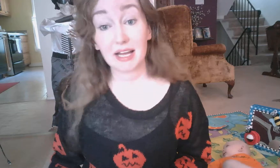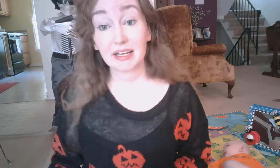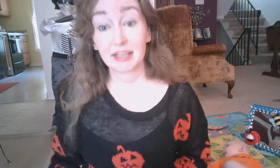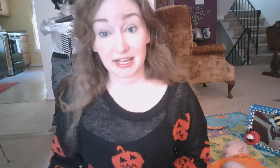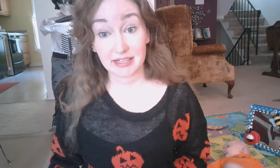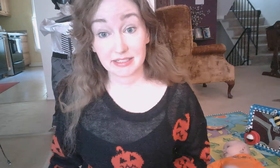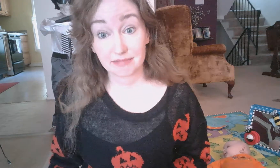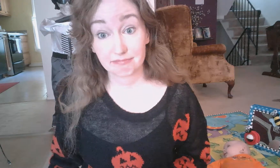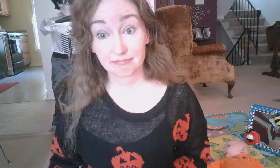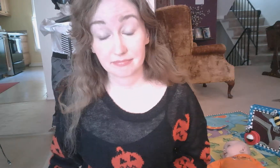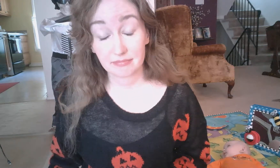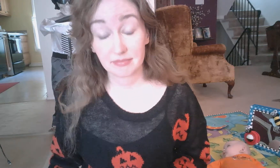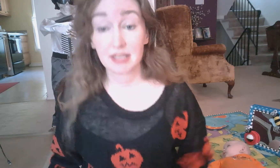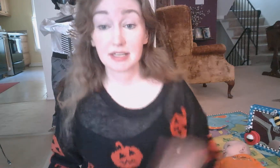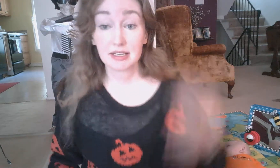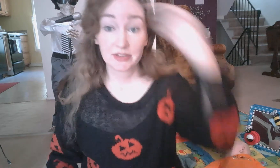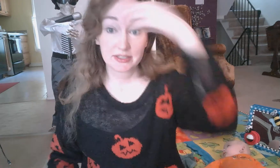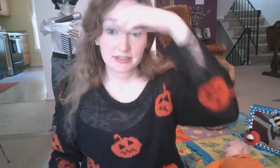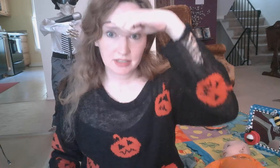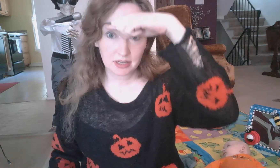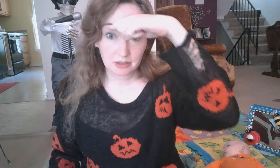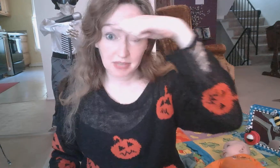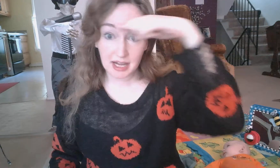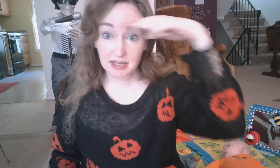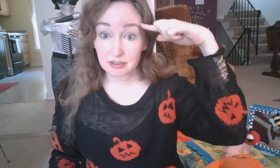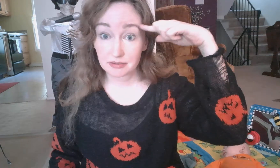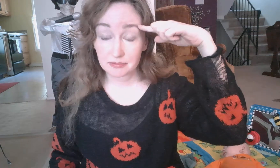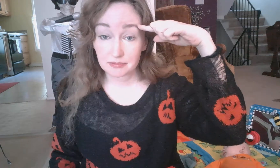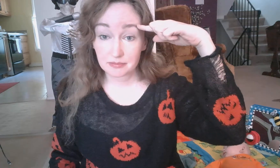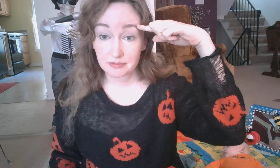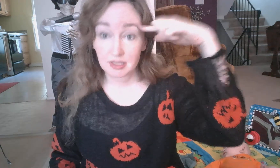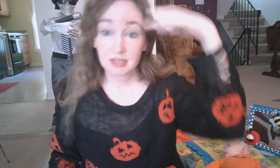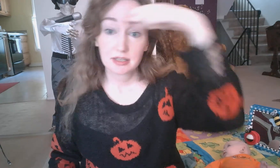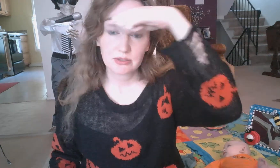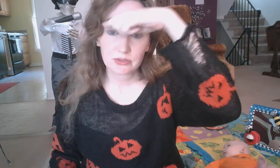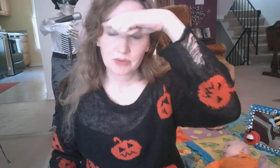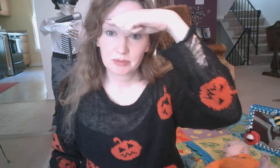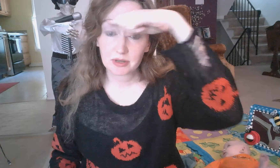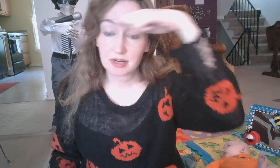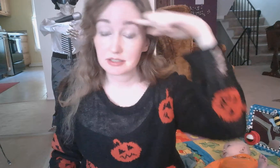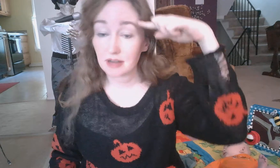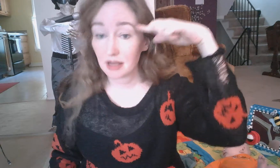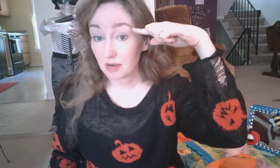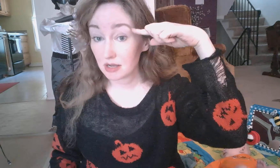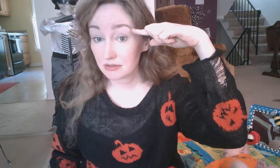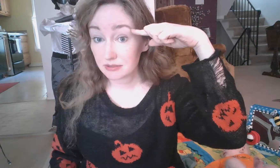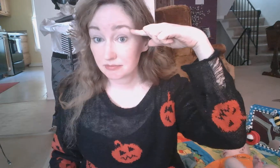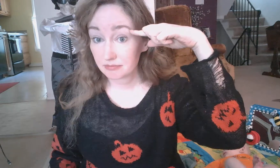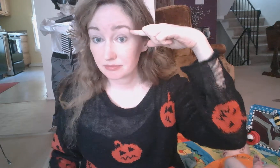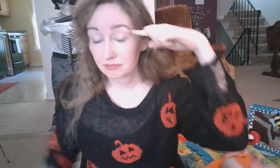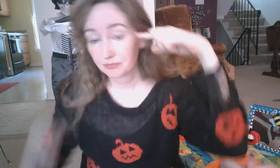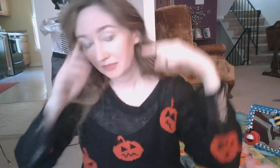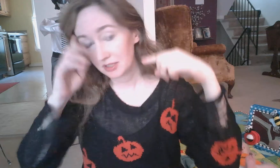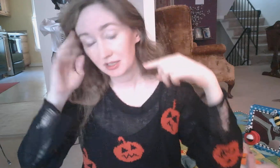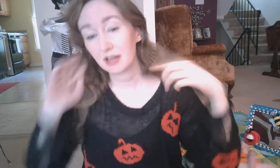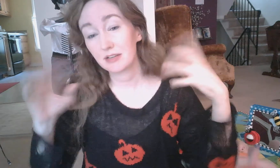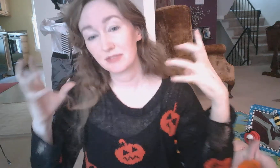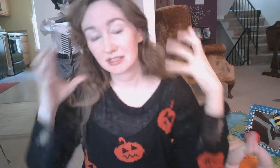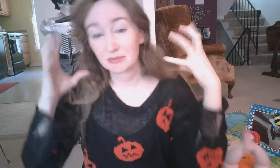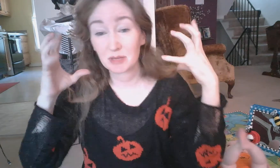Black cat. This is the color black. You swipe across your eyebrows. You can kind of think sometimes